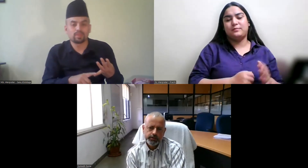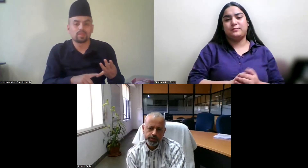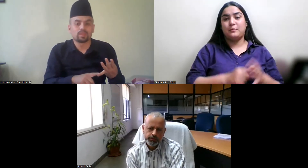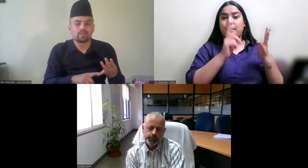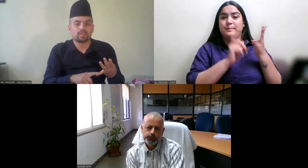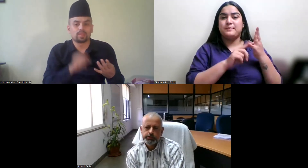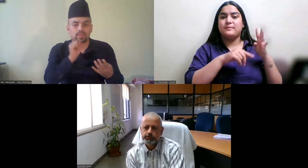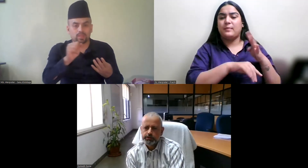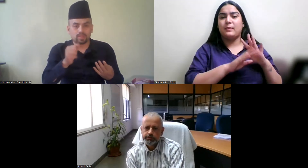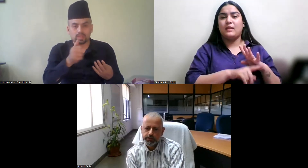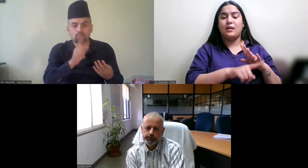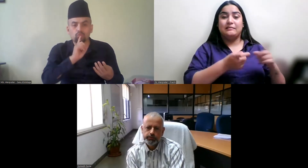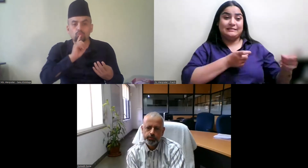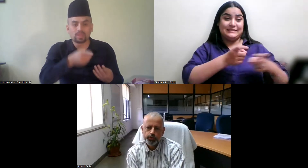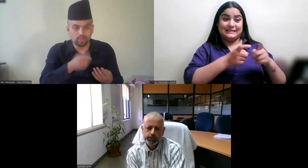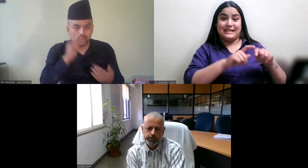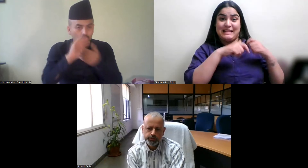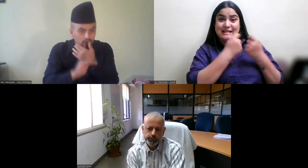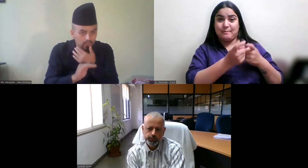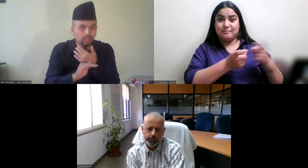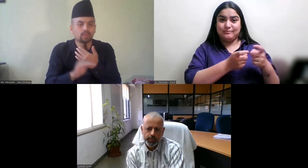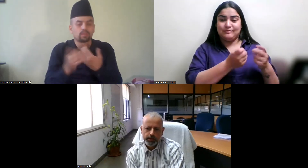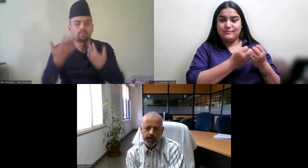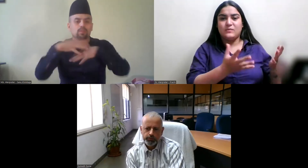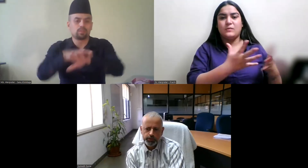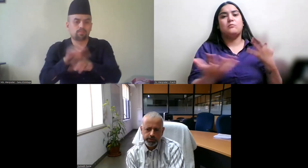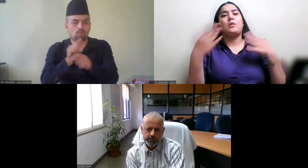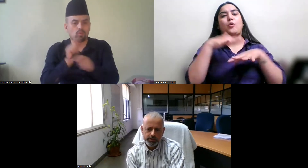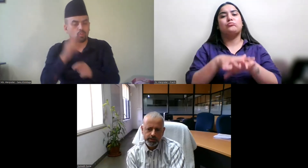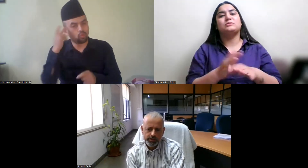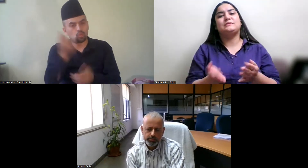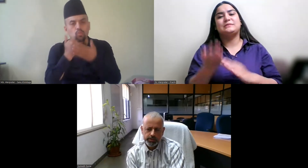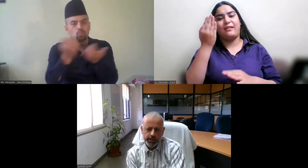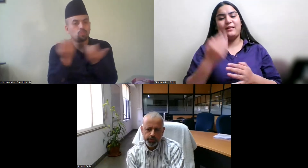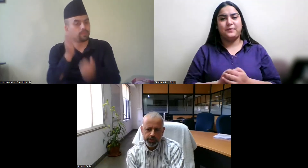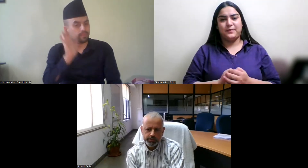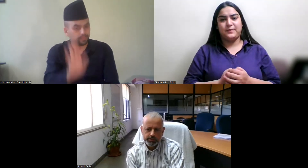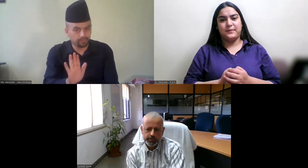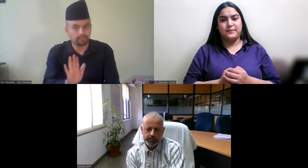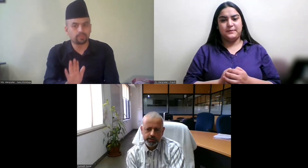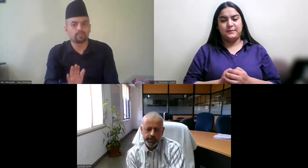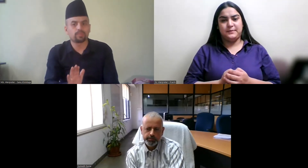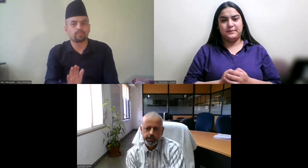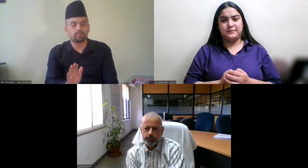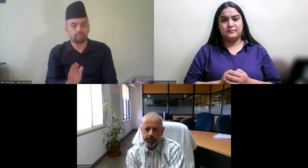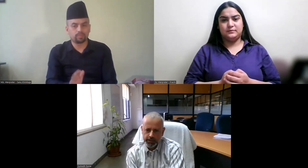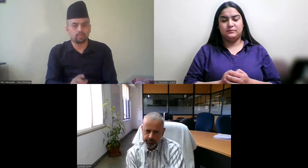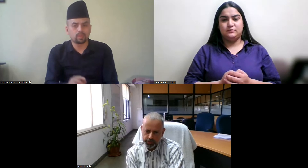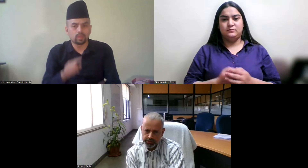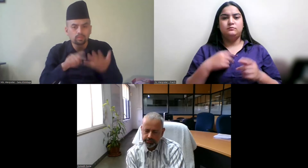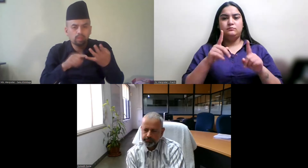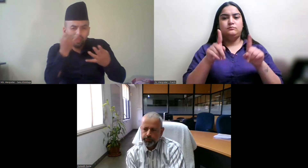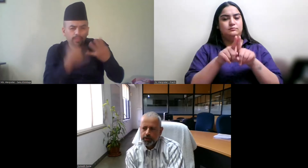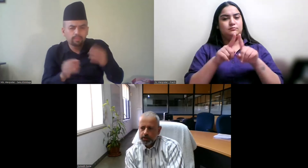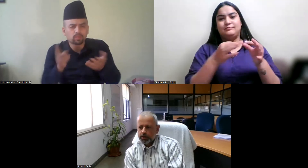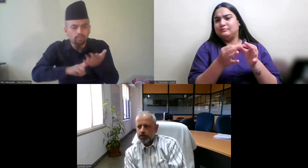the governance process itself more inclusive. I would elaborate a little bit on the last point.